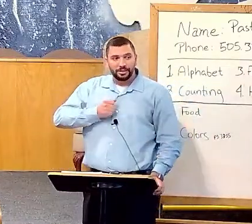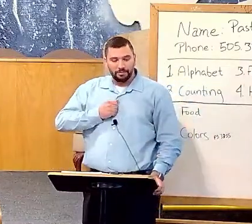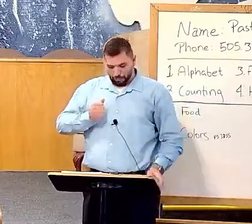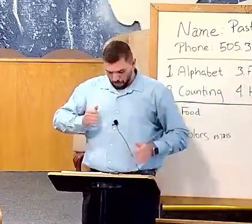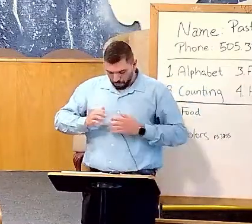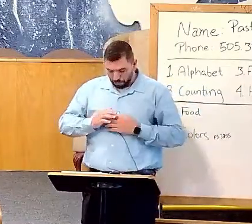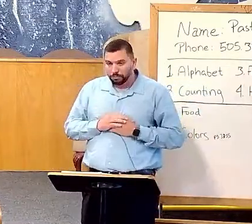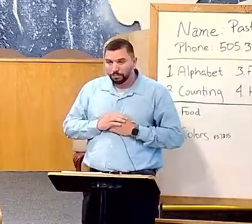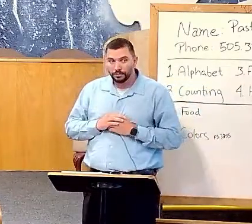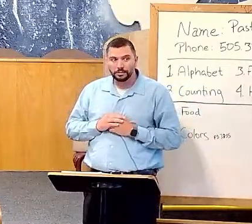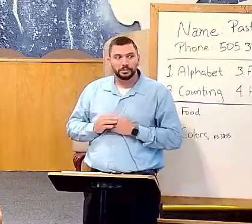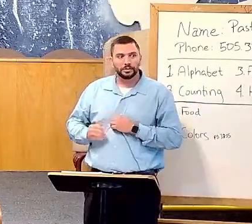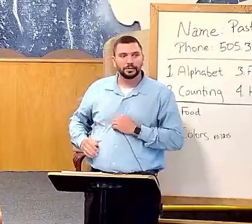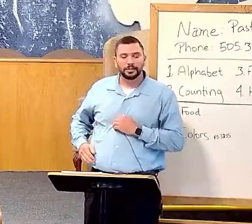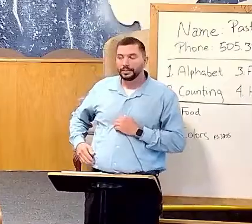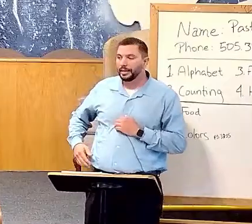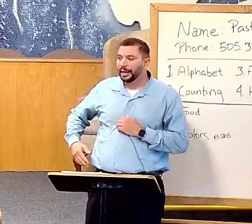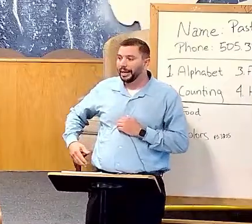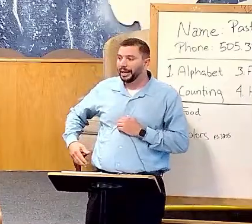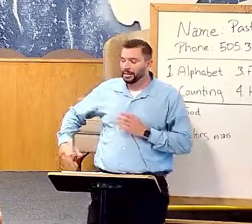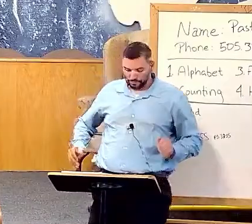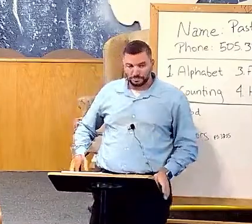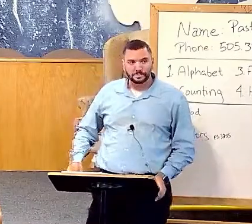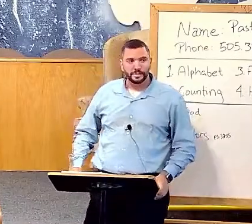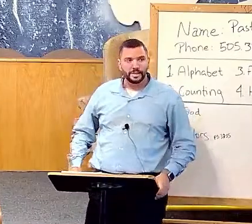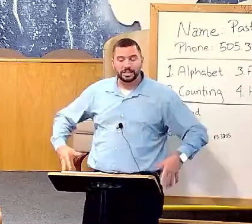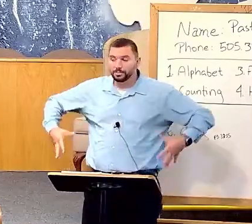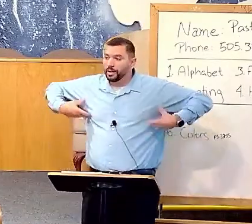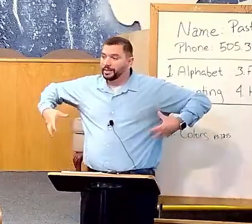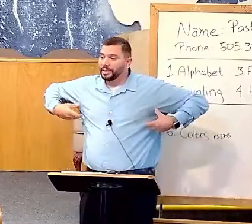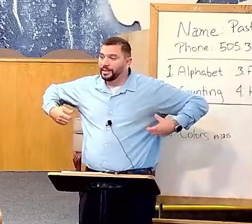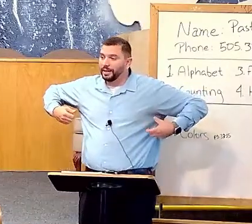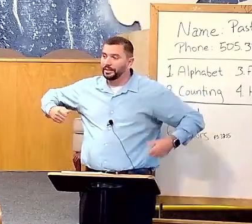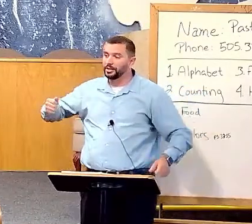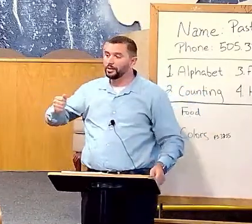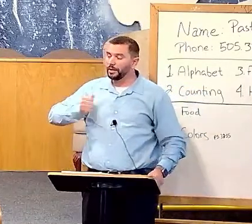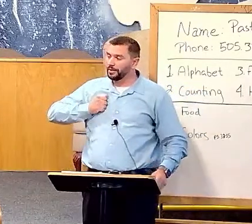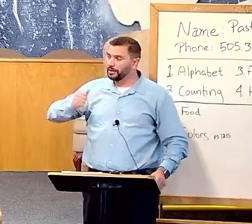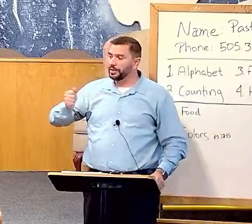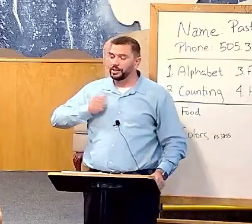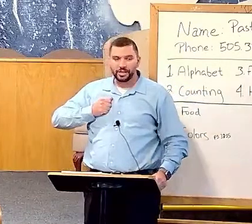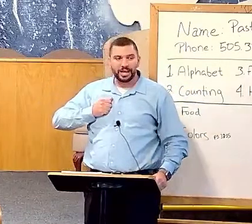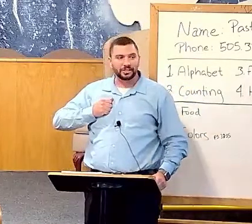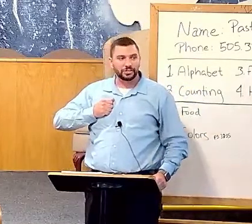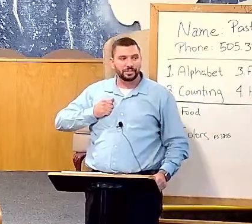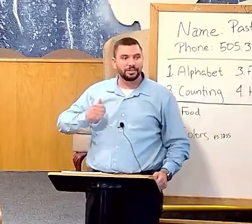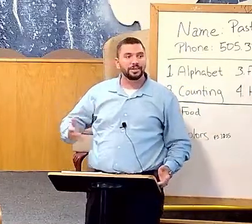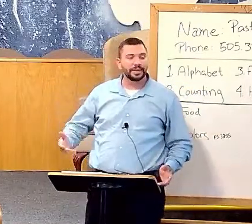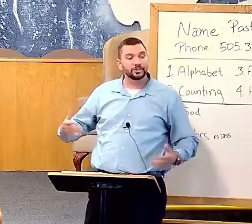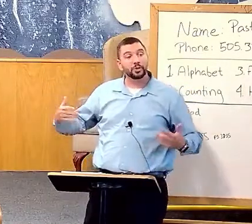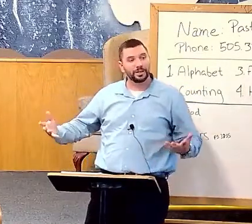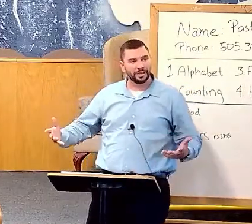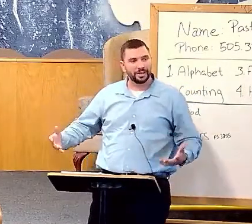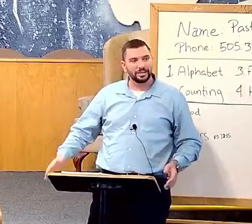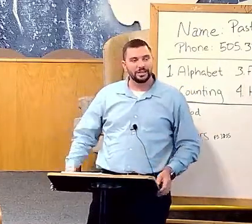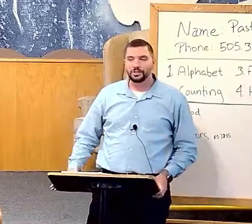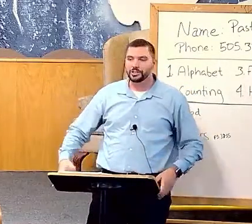Oh. And is monkey, and then you hit your chest. That's gorilla. You sign